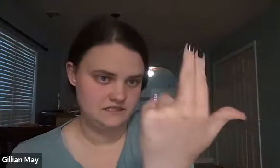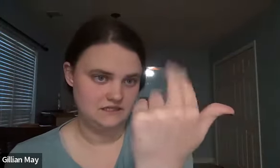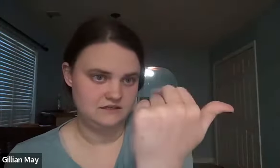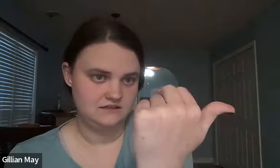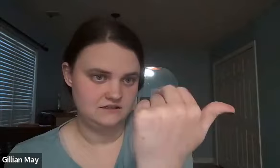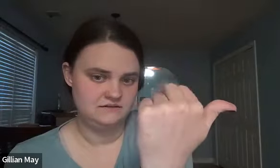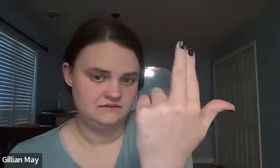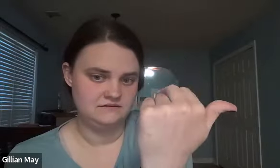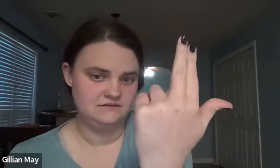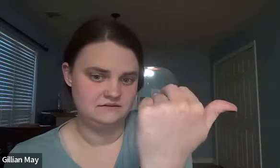13.